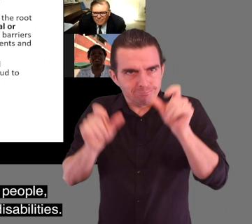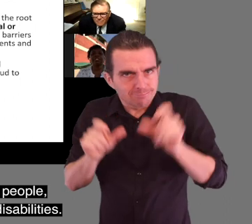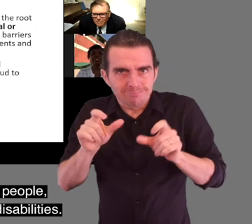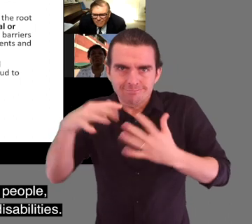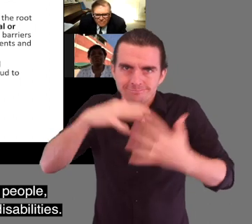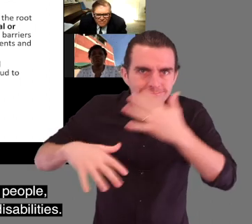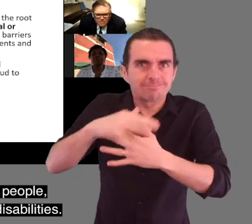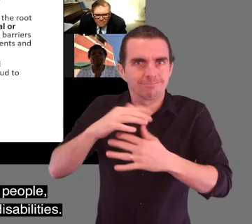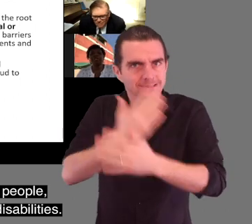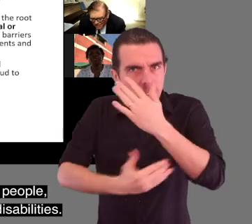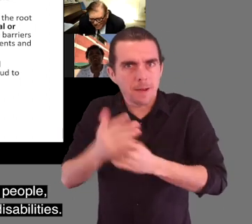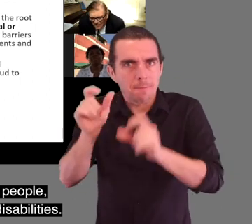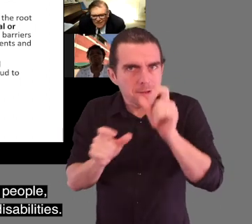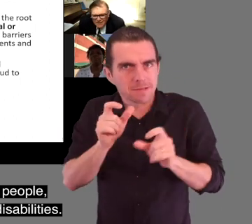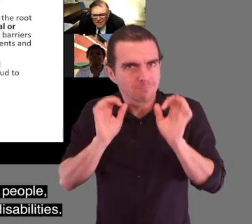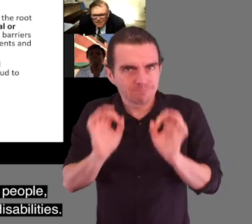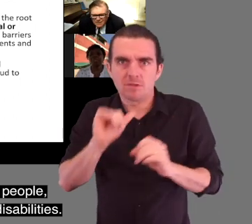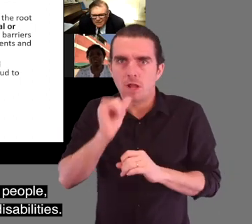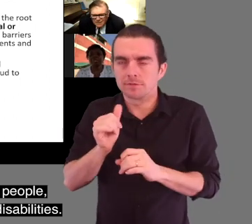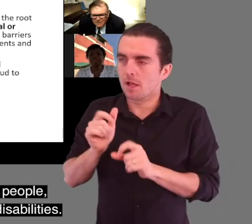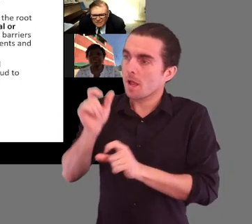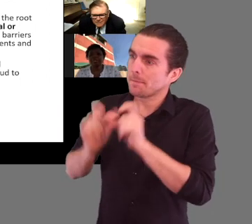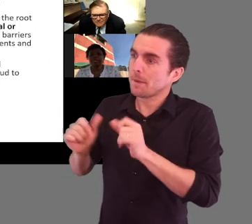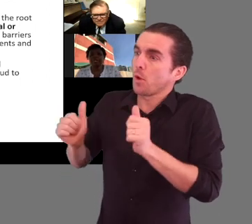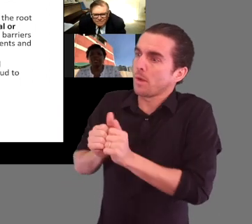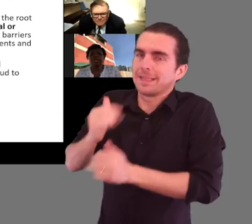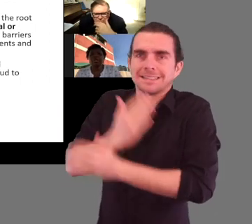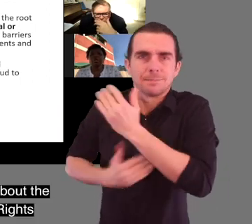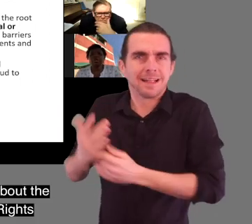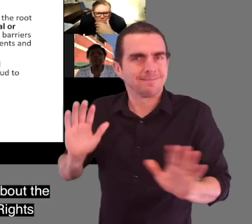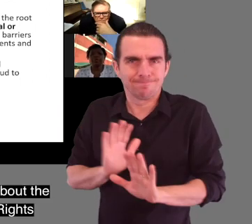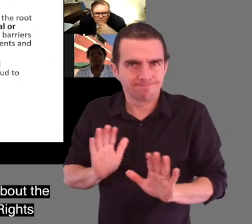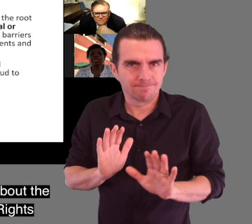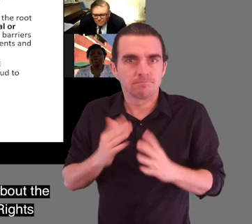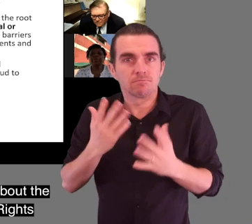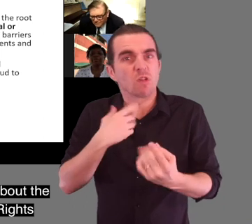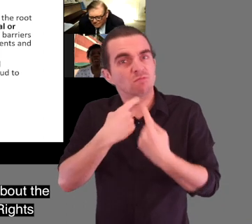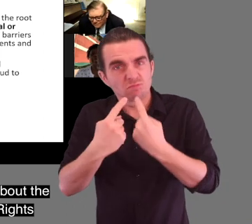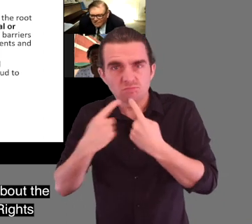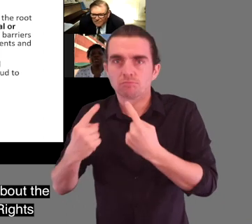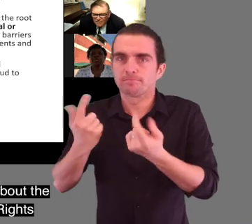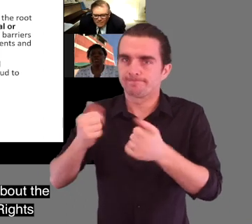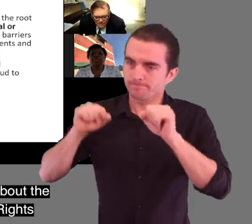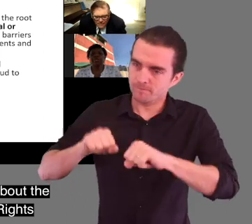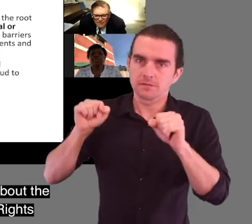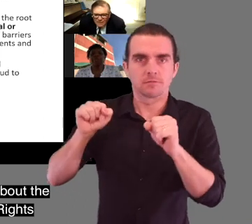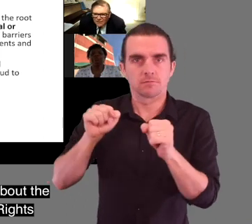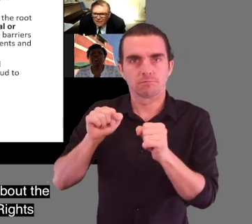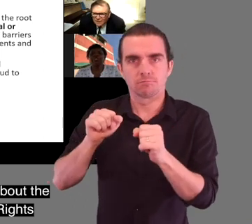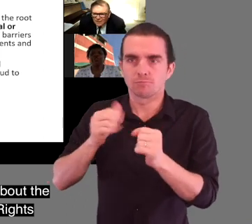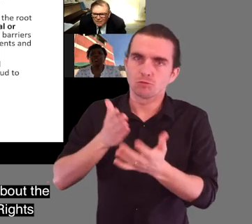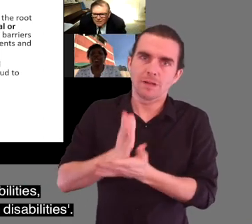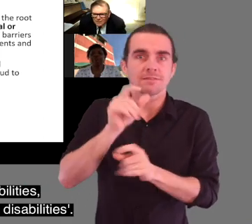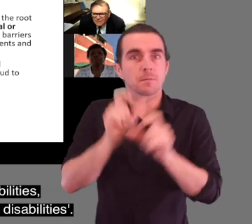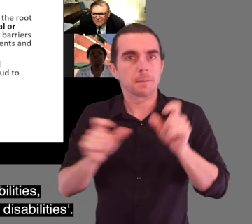identify as disabled people rather than people with disabilities. When we are talking about the